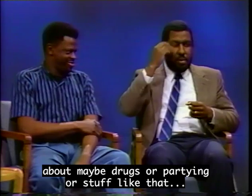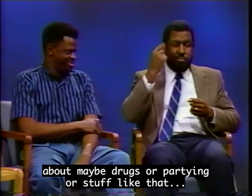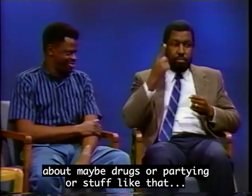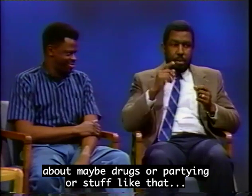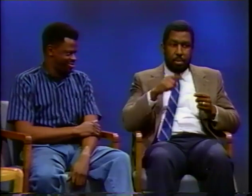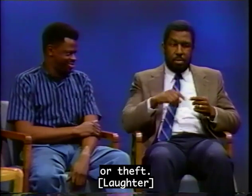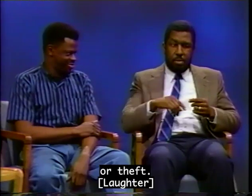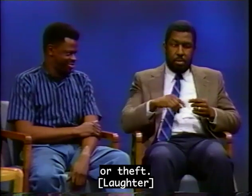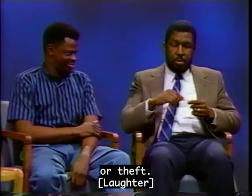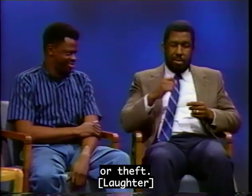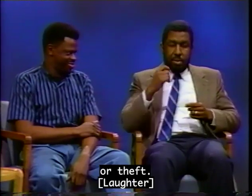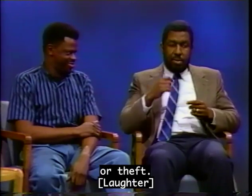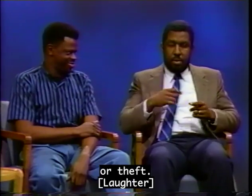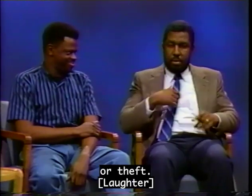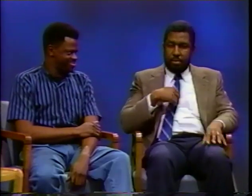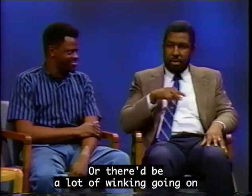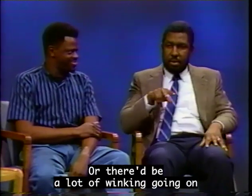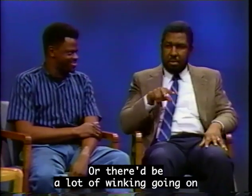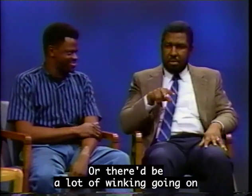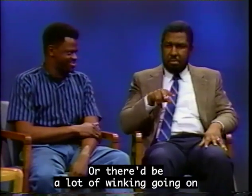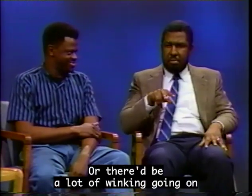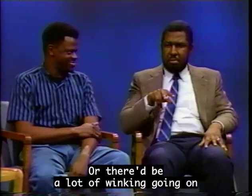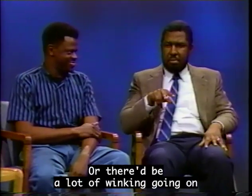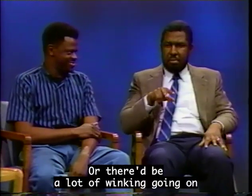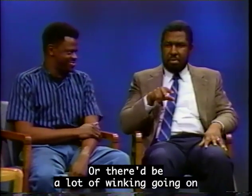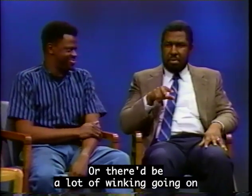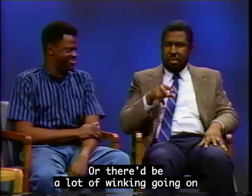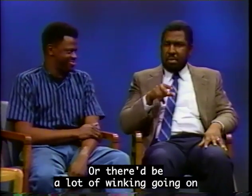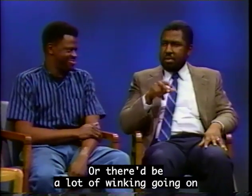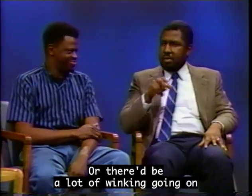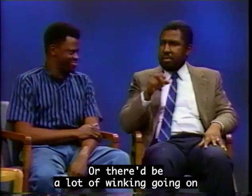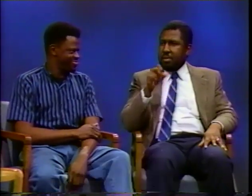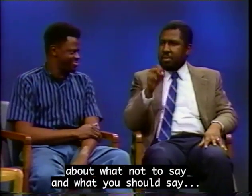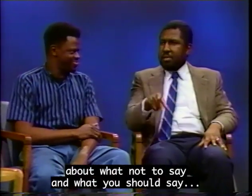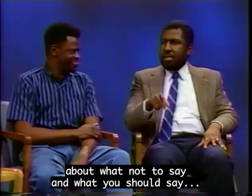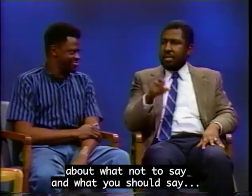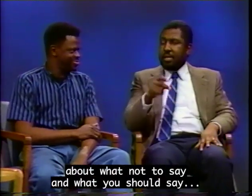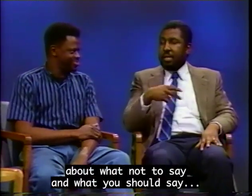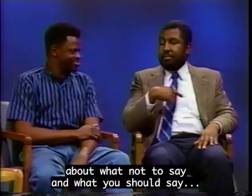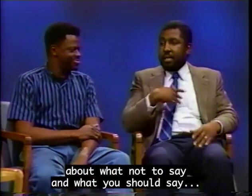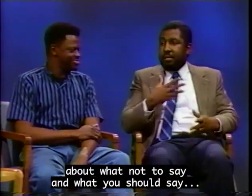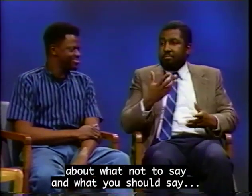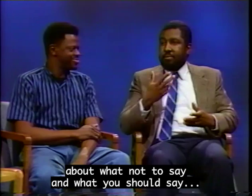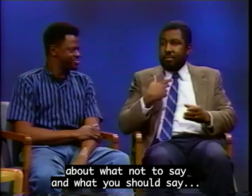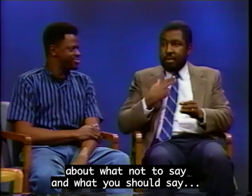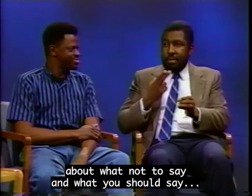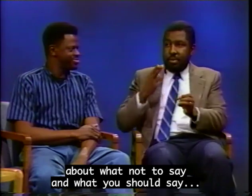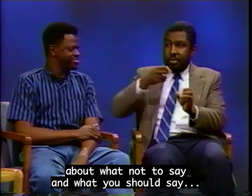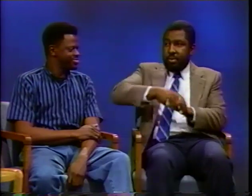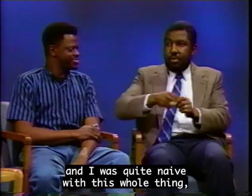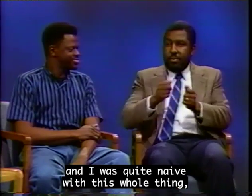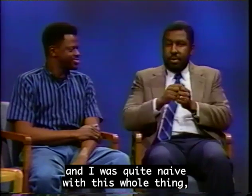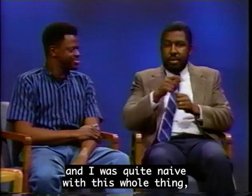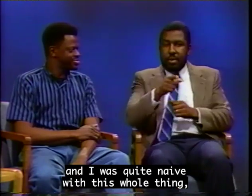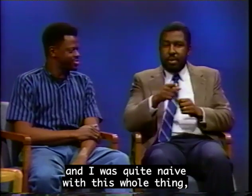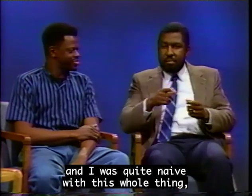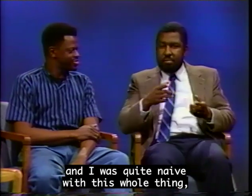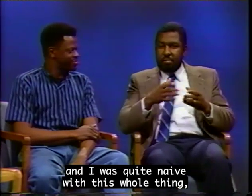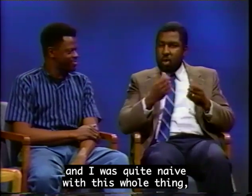that, or theft. You know, there'd be a lot of winking going on about what not to say and what you should say. And I was quite naive with this whole